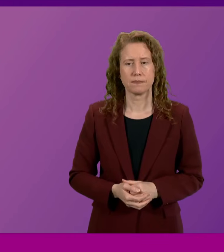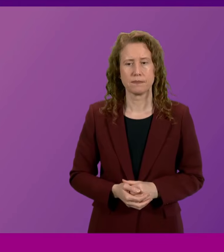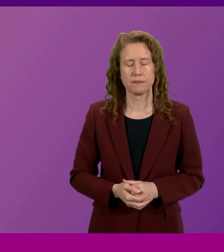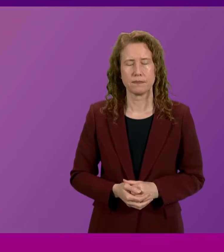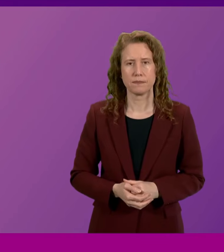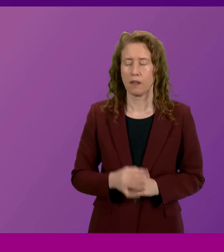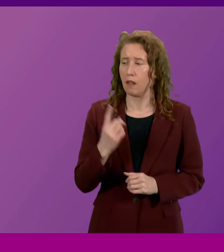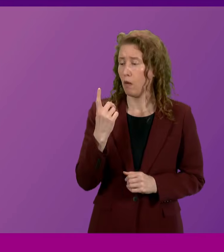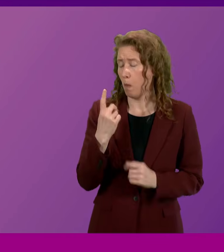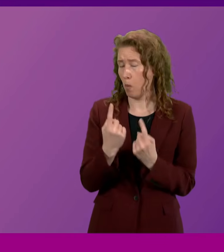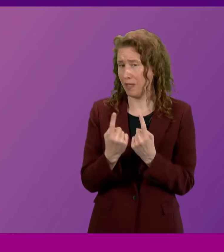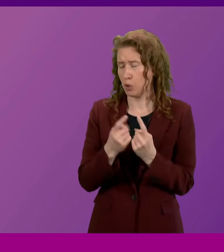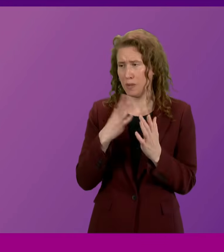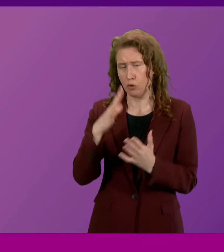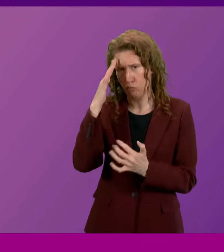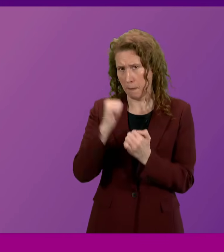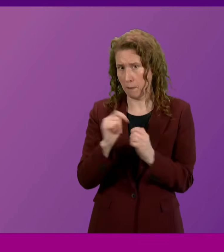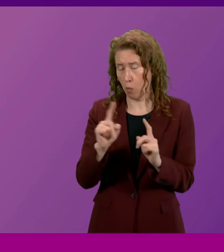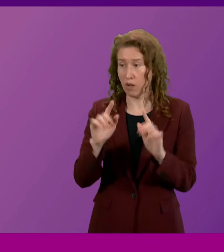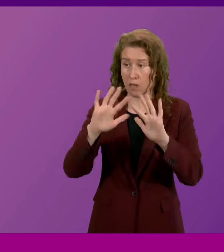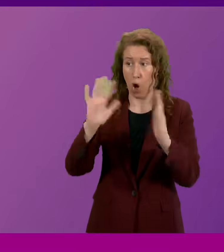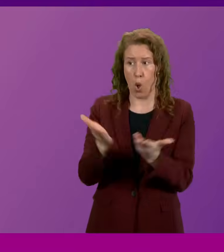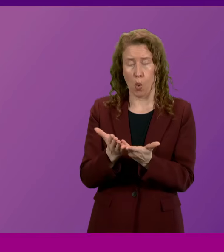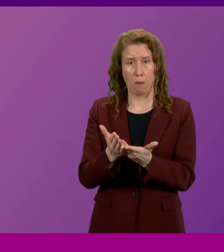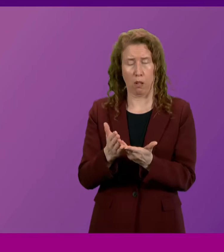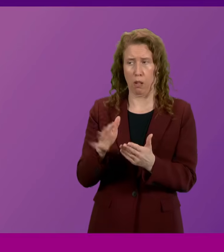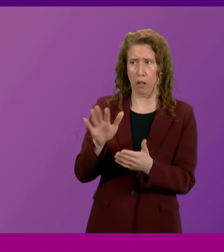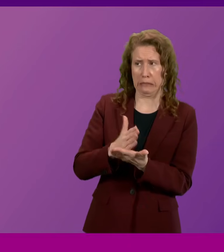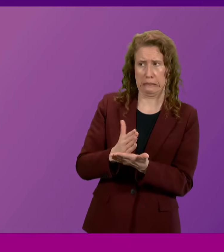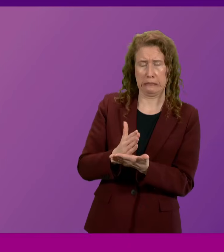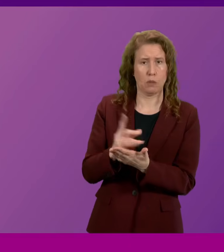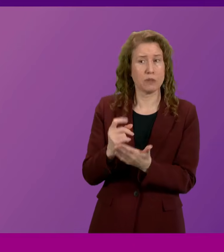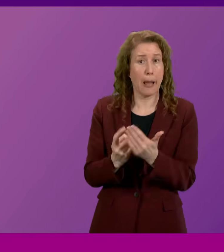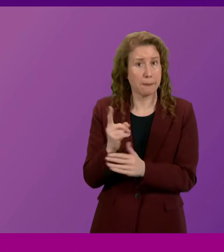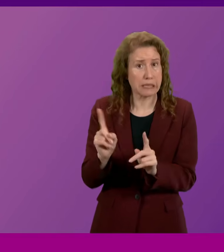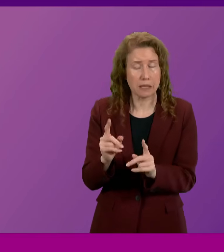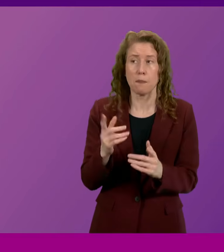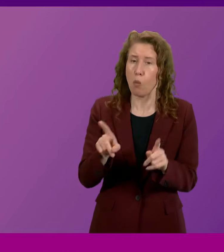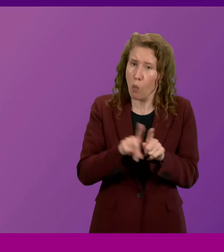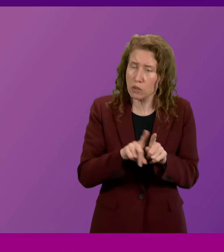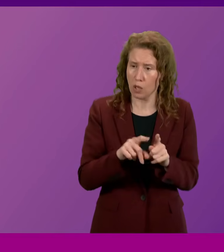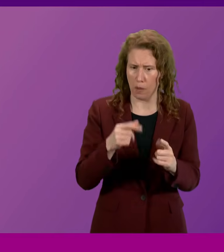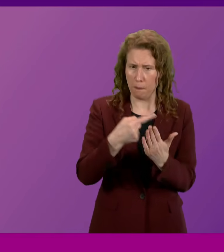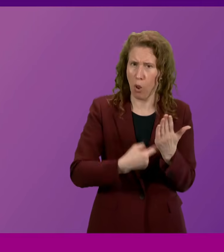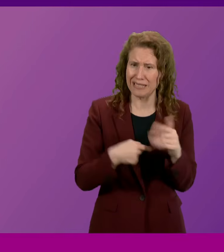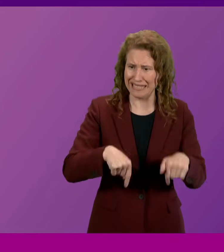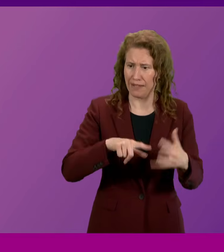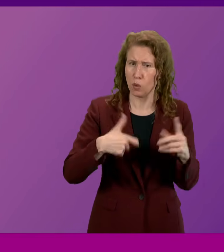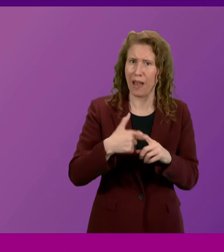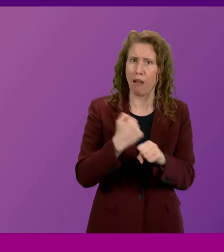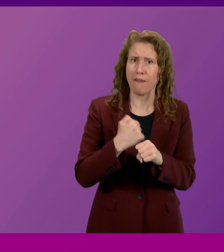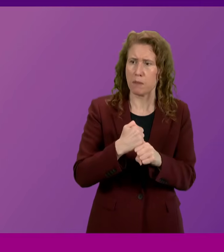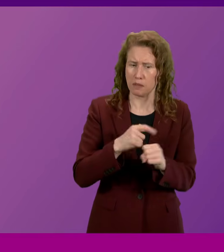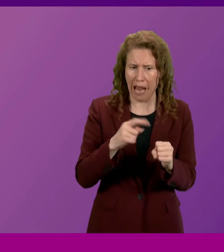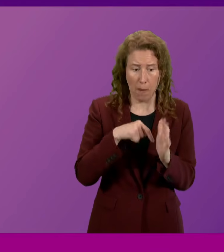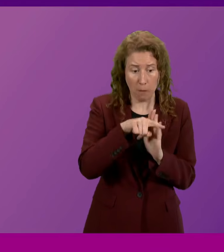issue which has to be borne in mind here, as well as global uncertainty, is also the approach to immigration policy of the United Kingdom government.